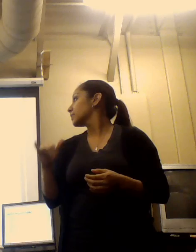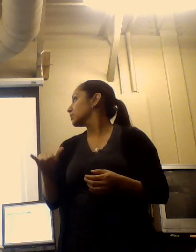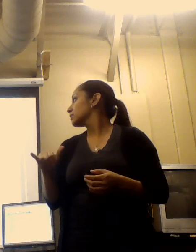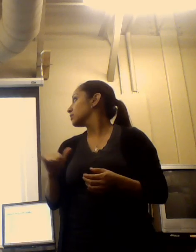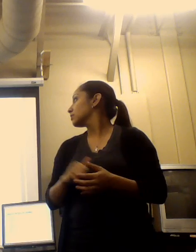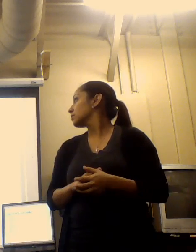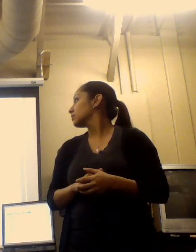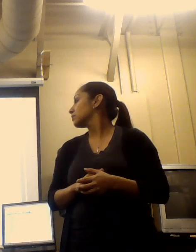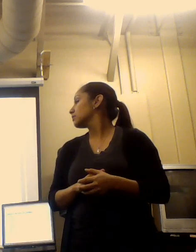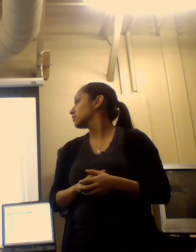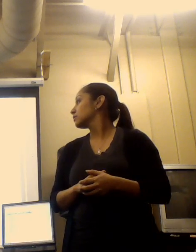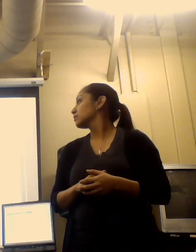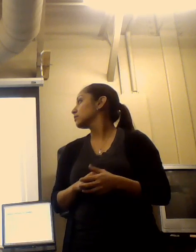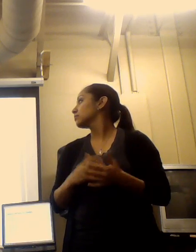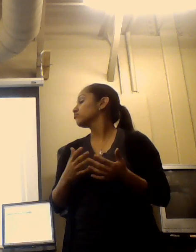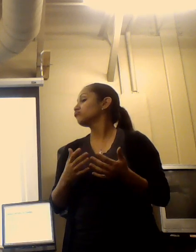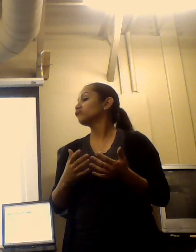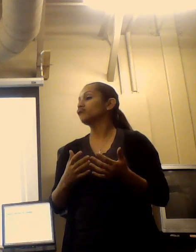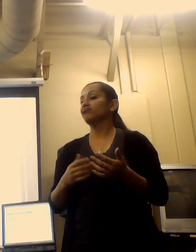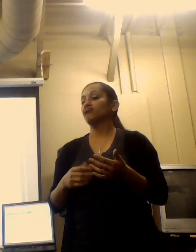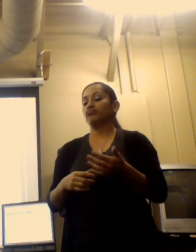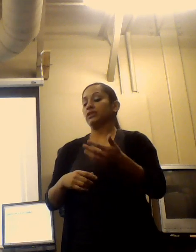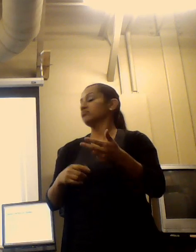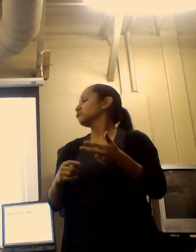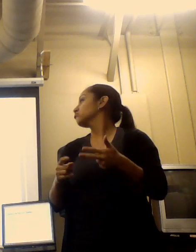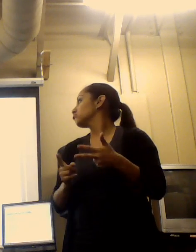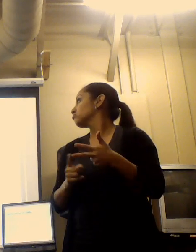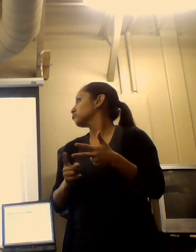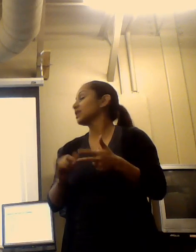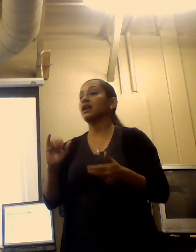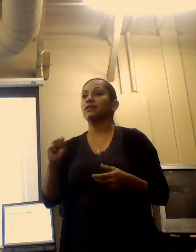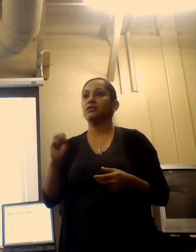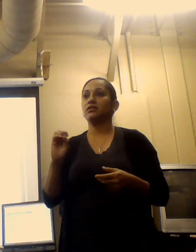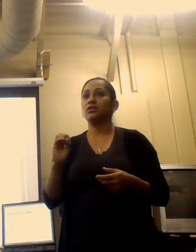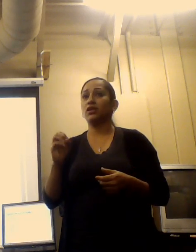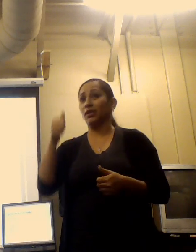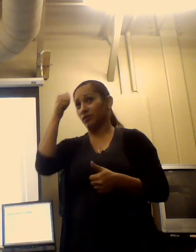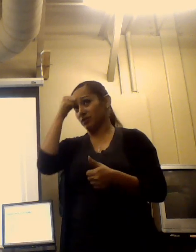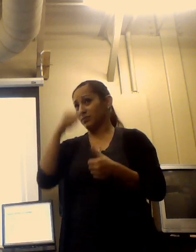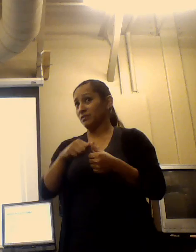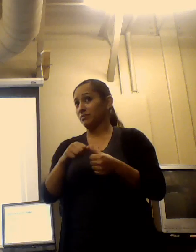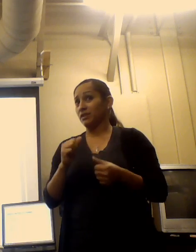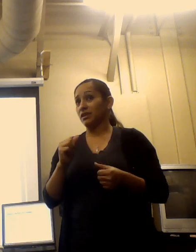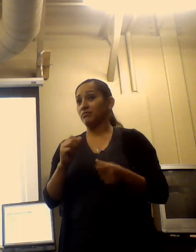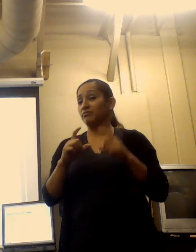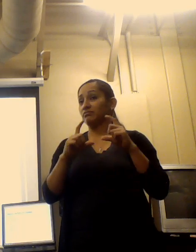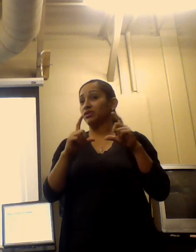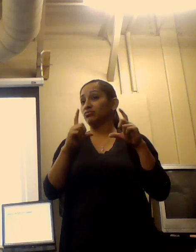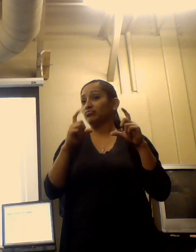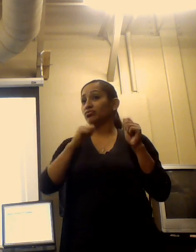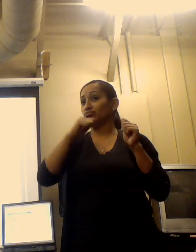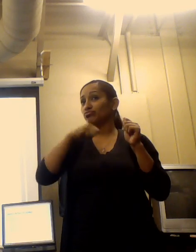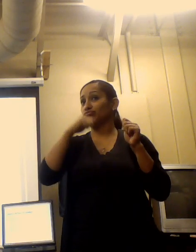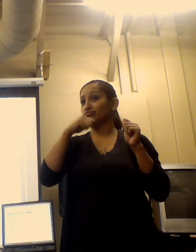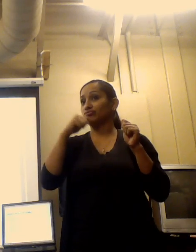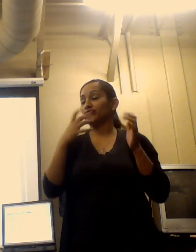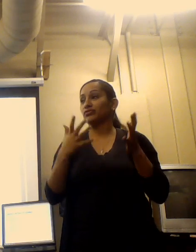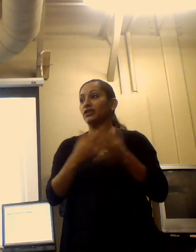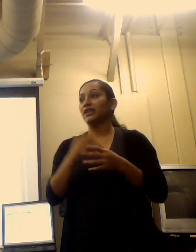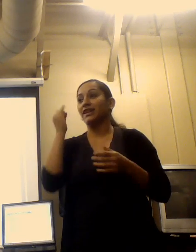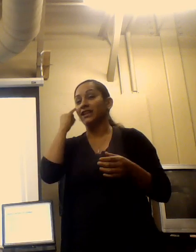And then now we've got ISO. ISO, does anybody remember shooting film? If you do, it actually makes it a little